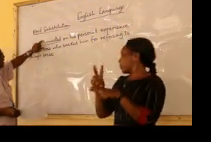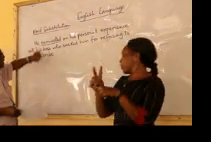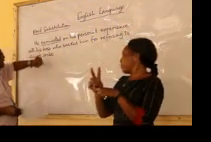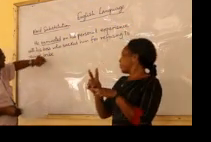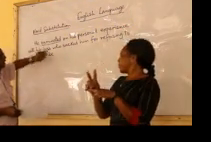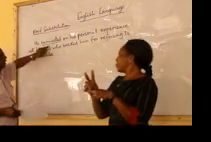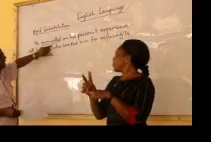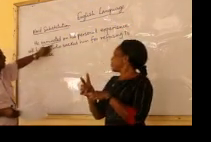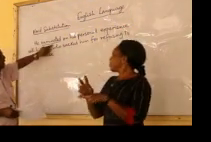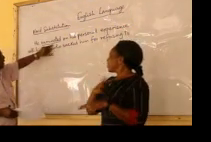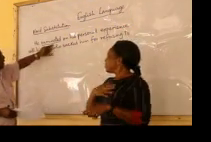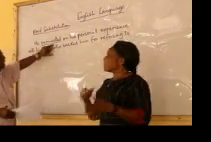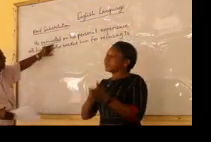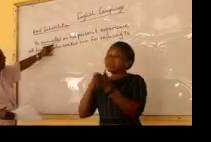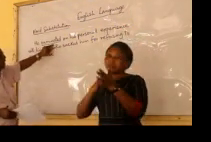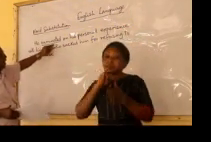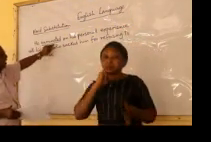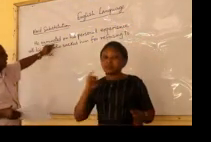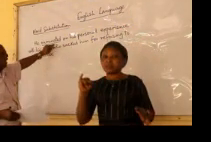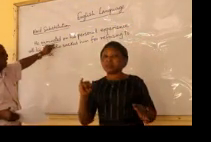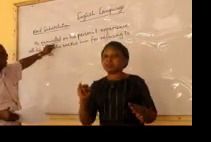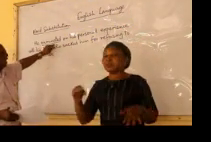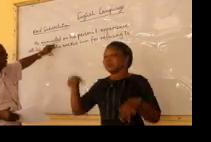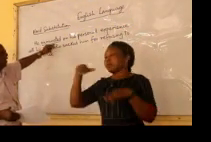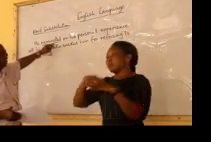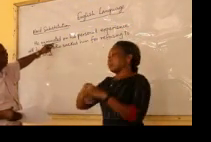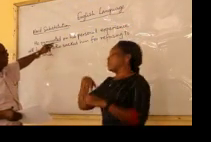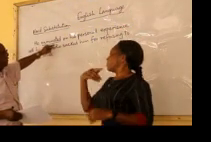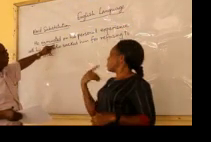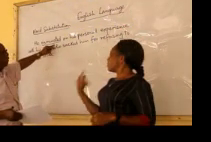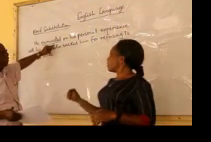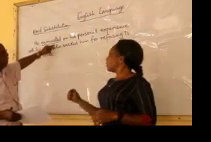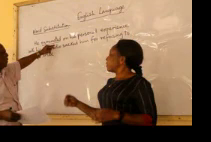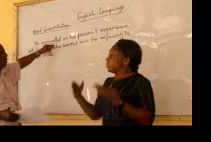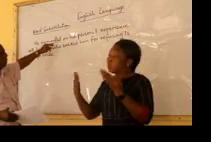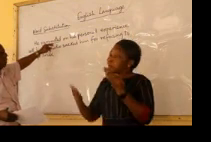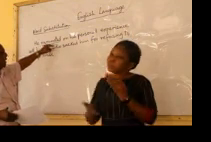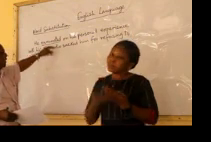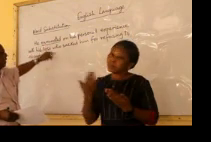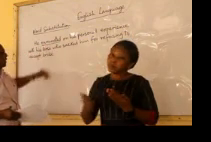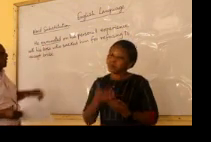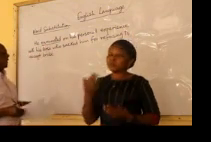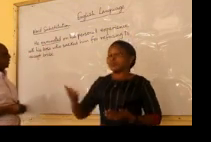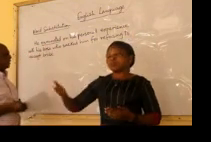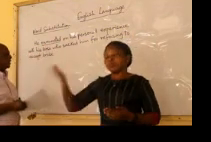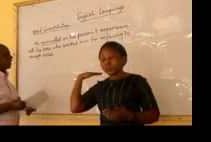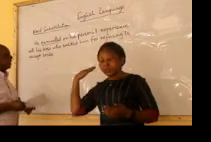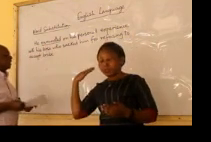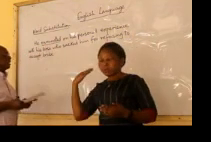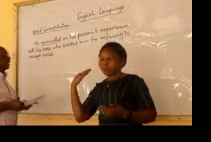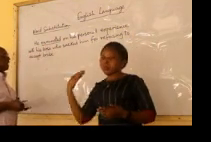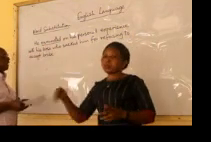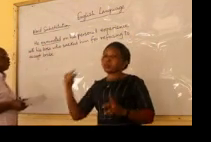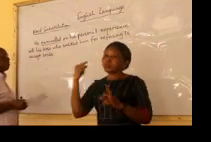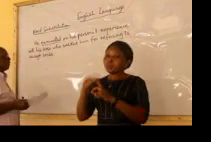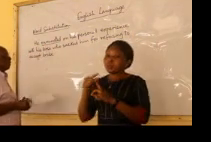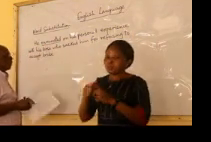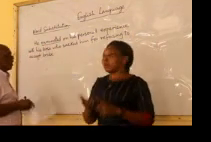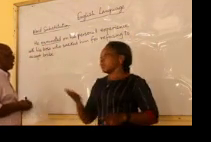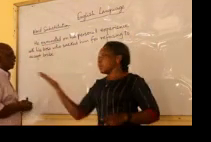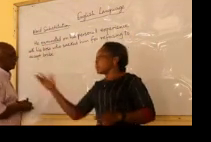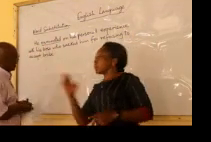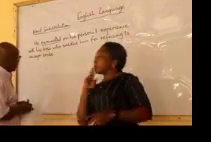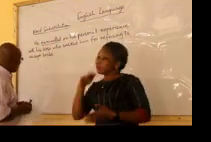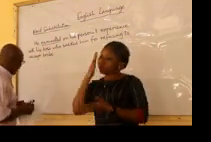and it is in the simple past tense. There are some of